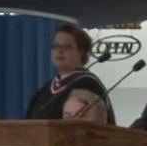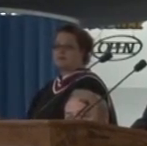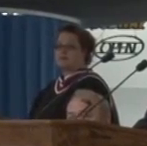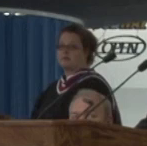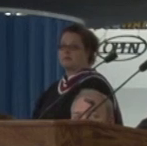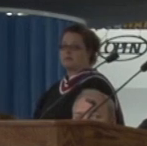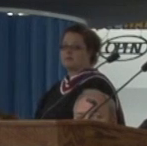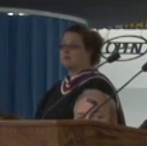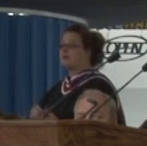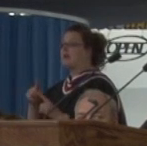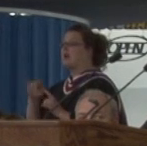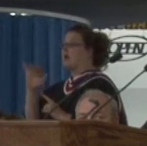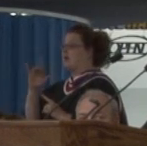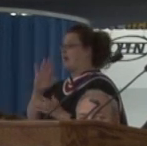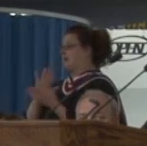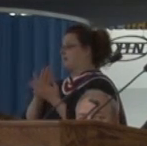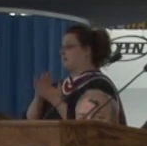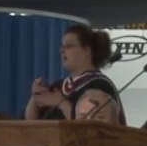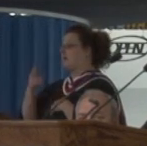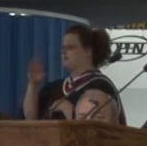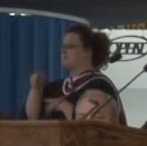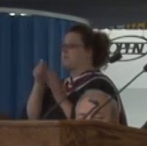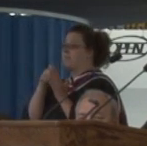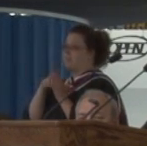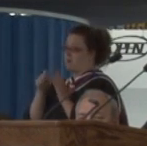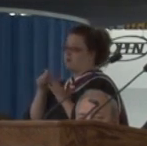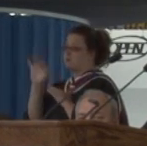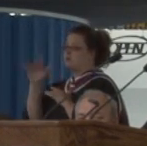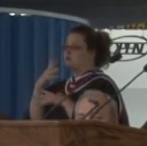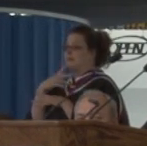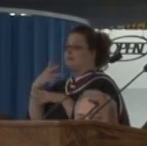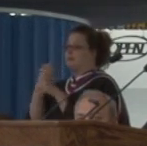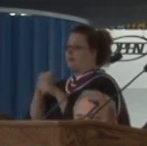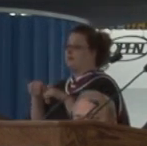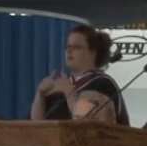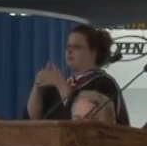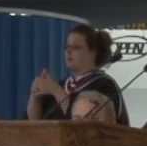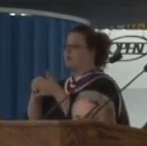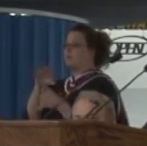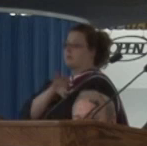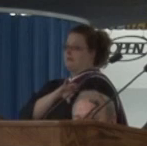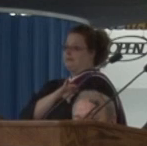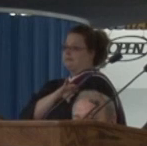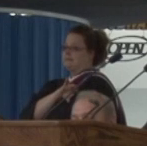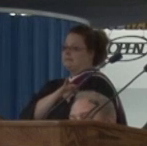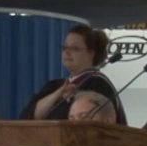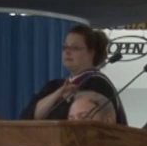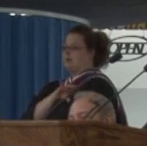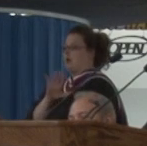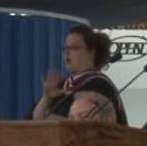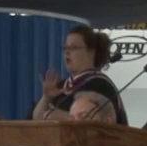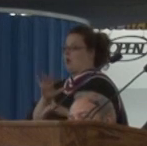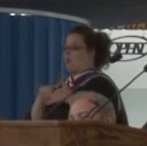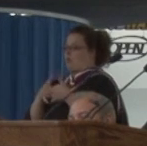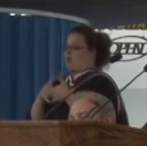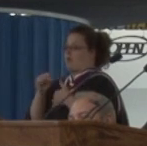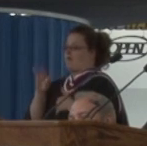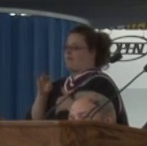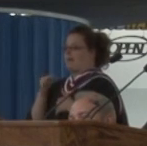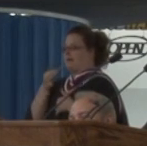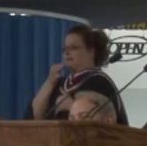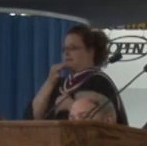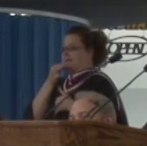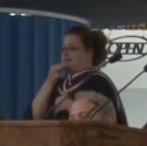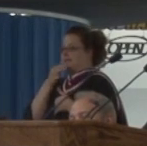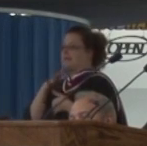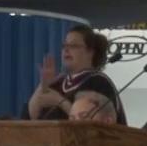Standing at the top of his class, Aaron is also the recipient of the Police Prep Award of Excellence for excellence